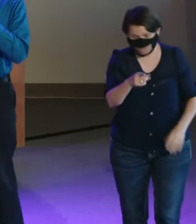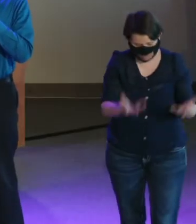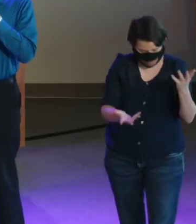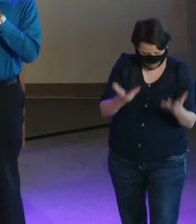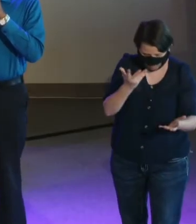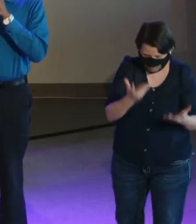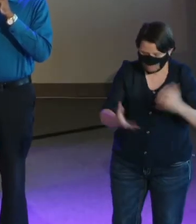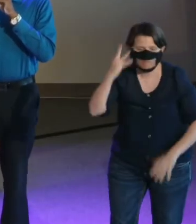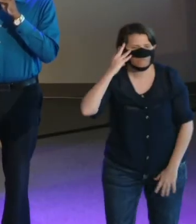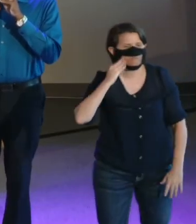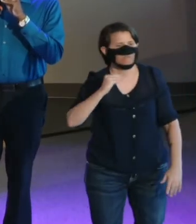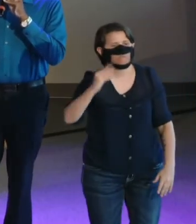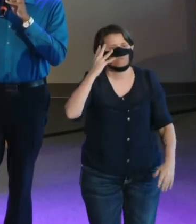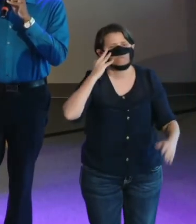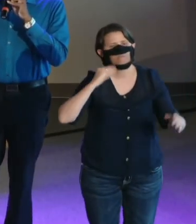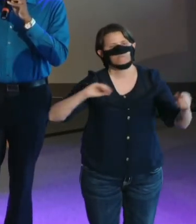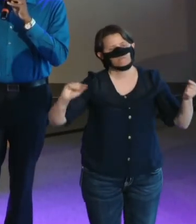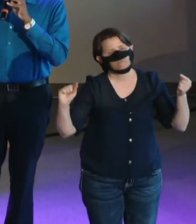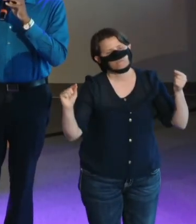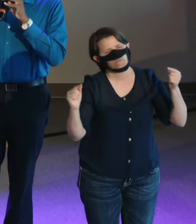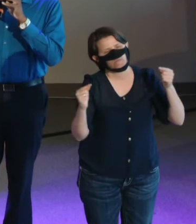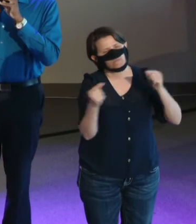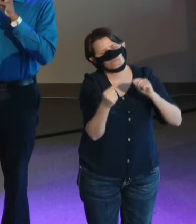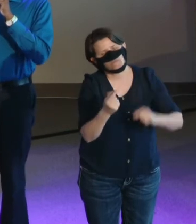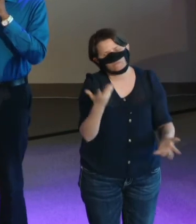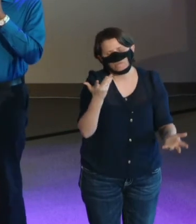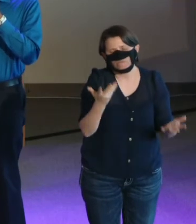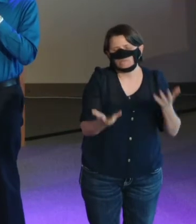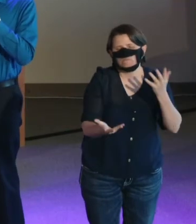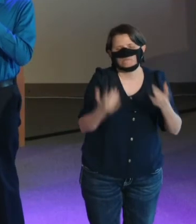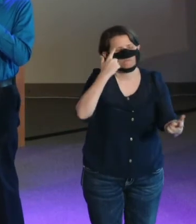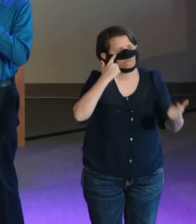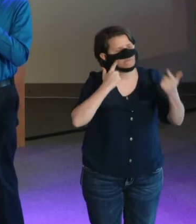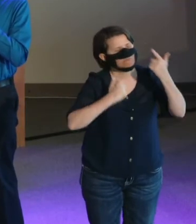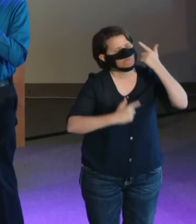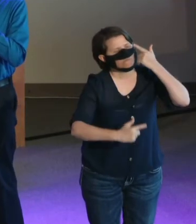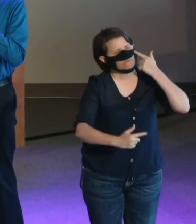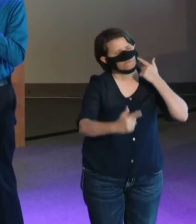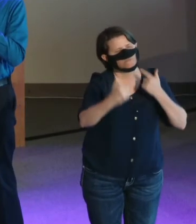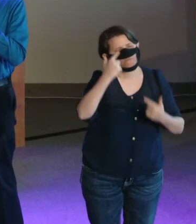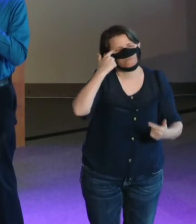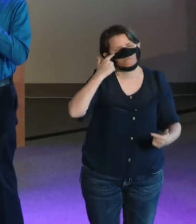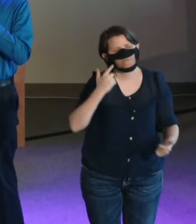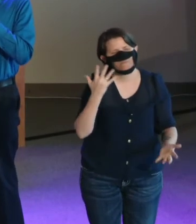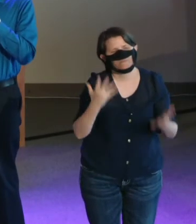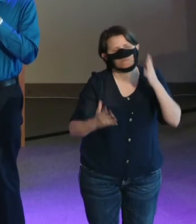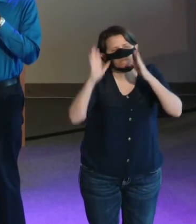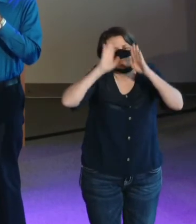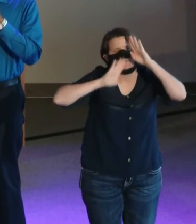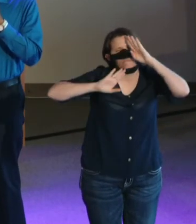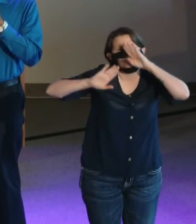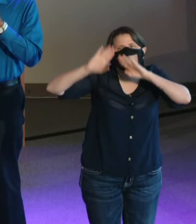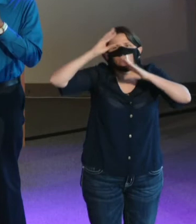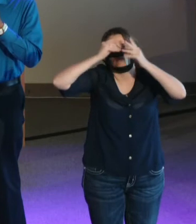you. You might be crying, you might be worrying